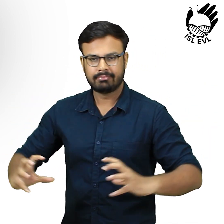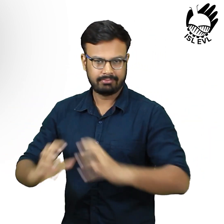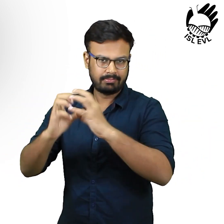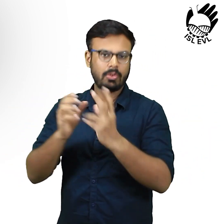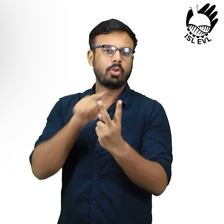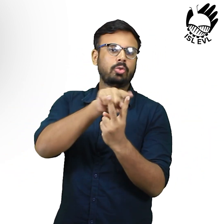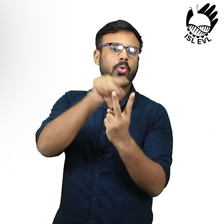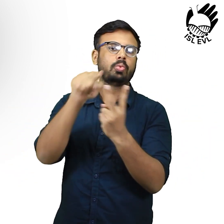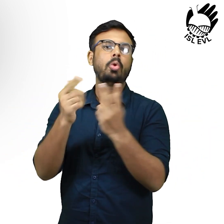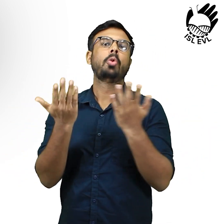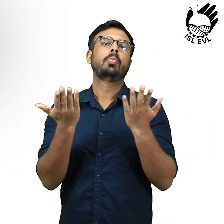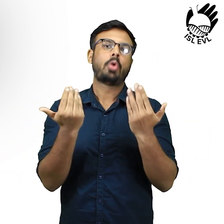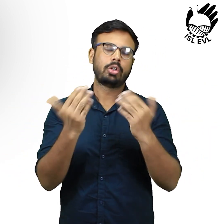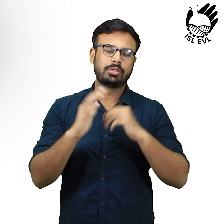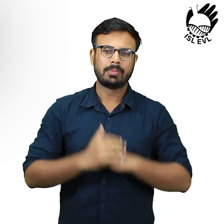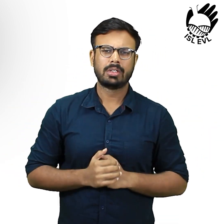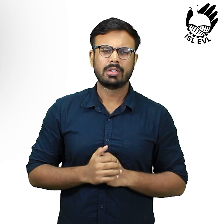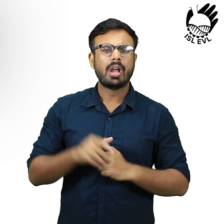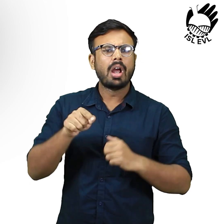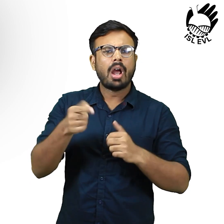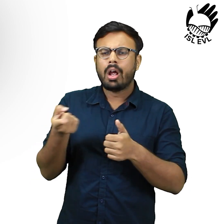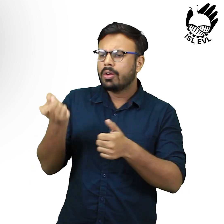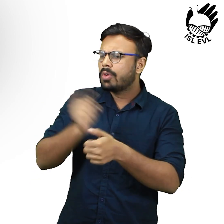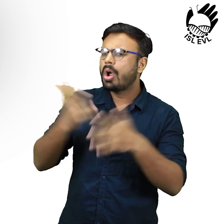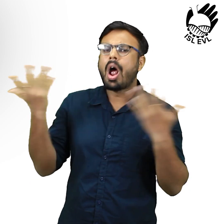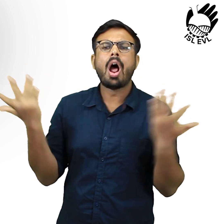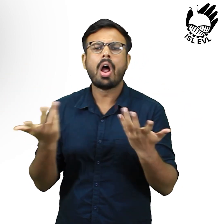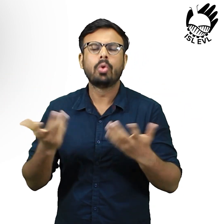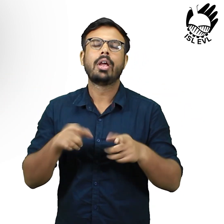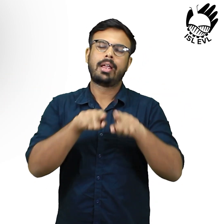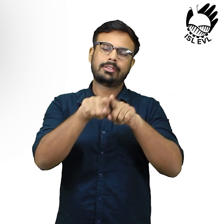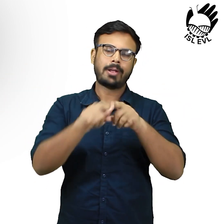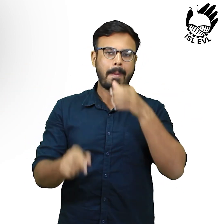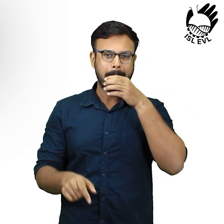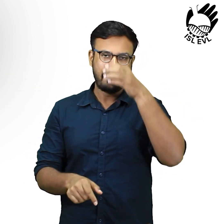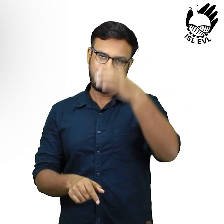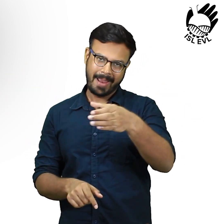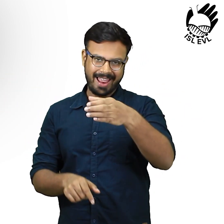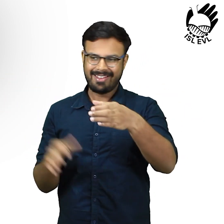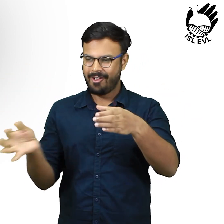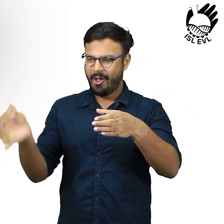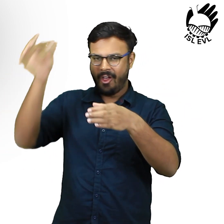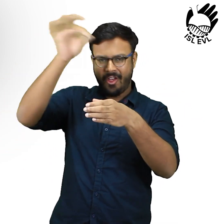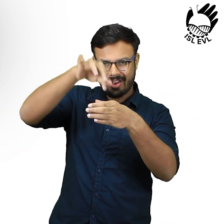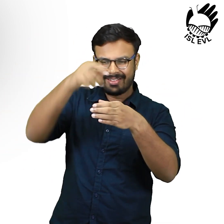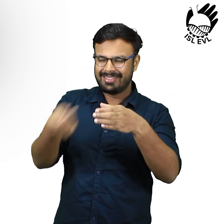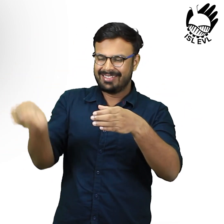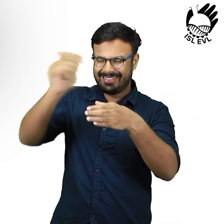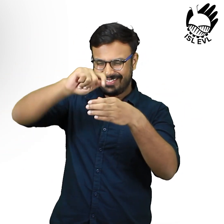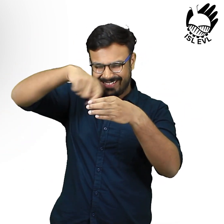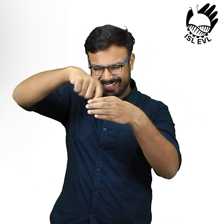The process through which a substance is made into a crystal is called crystallization. Crystals are solid in